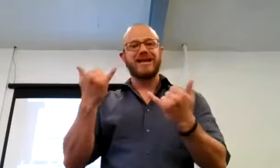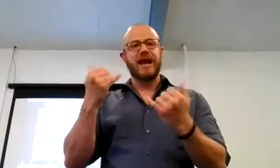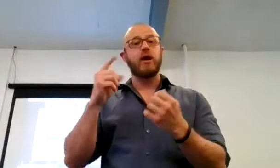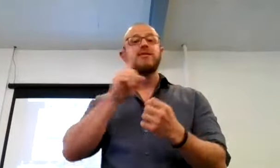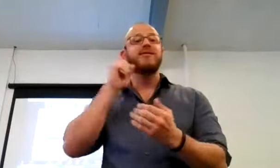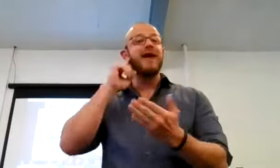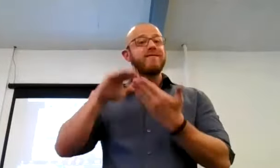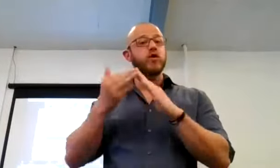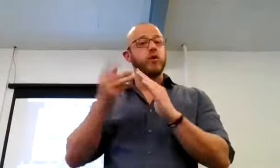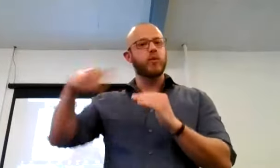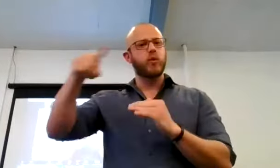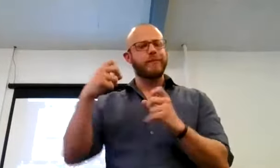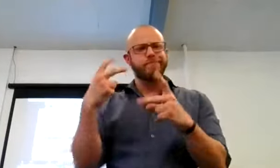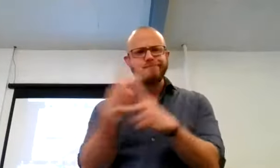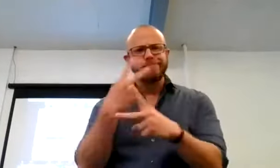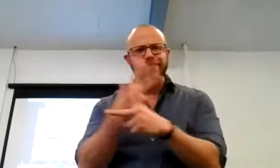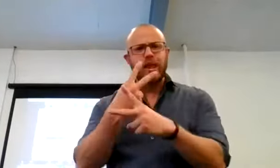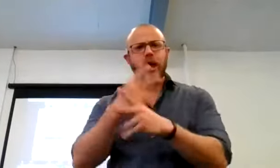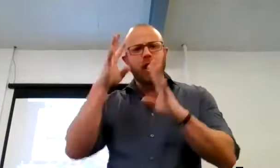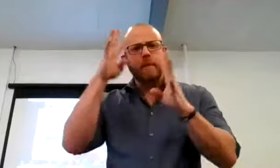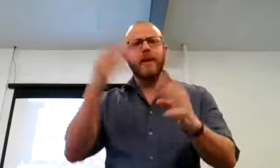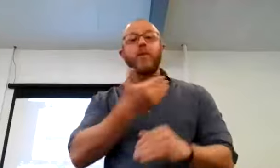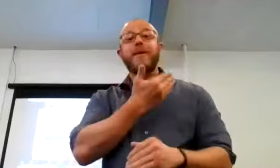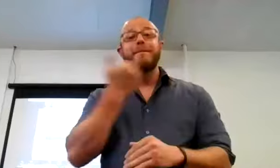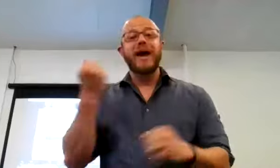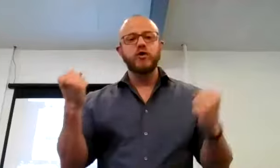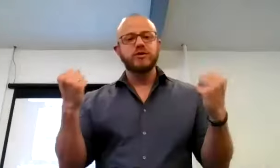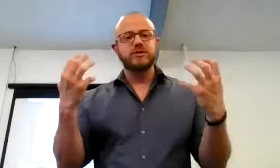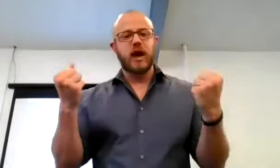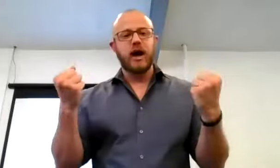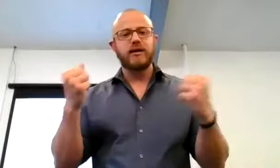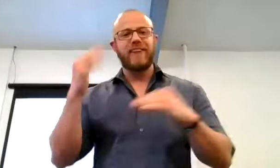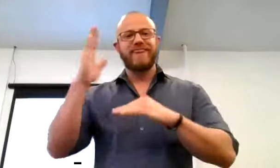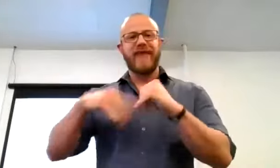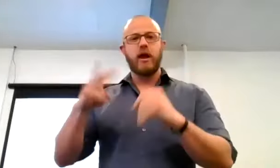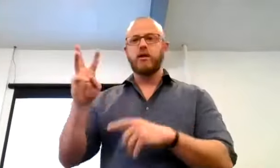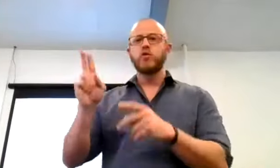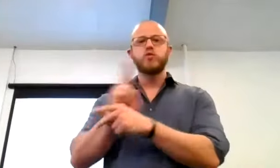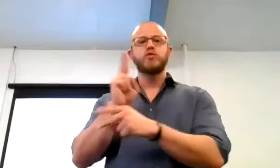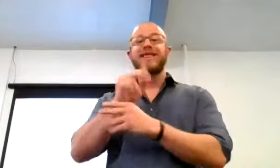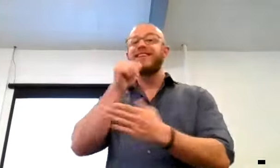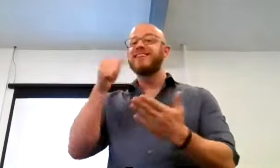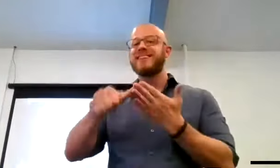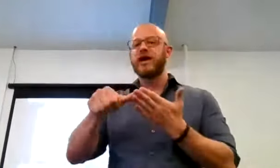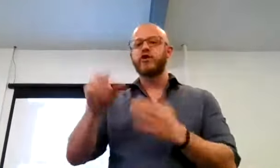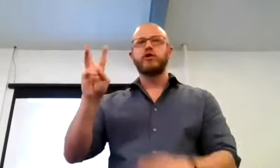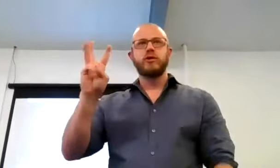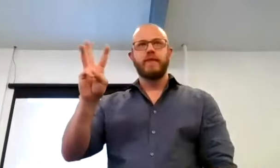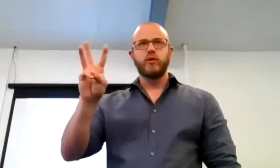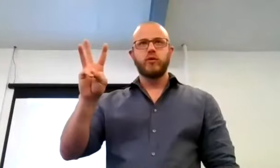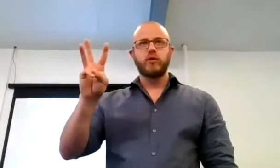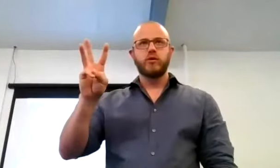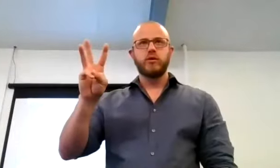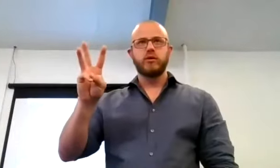water. So right now, the deaf community is trying to figure out how to come up with a better sign than to use the W water on